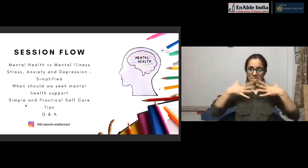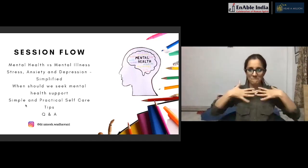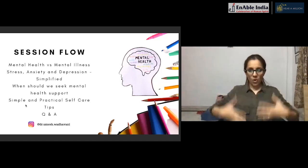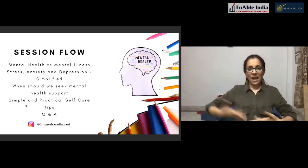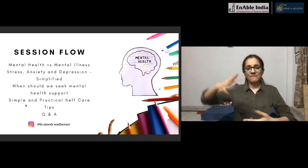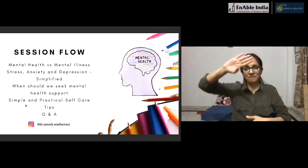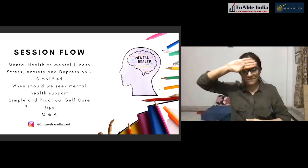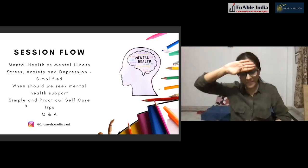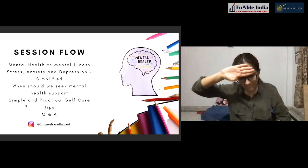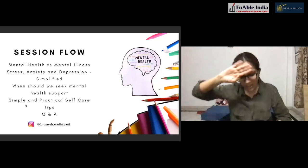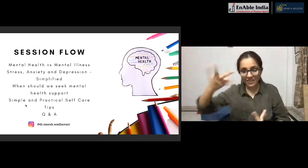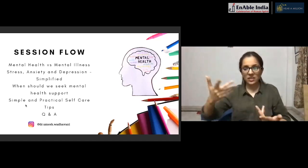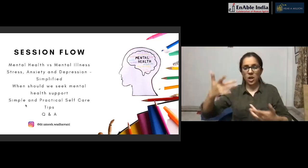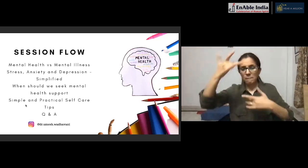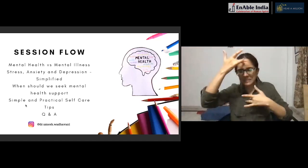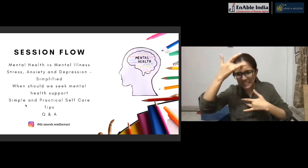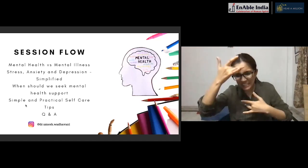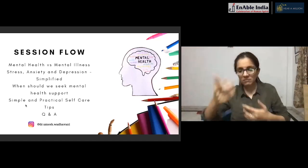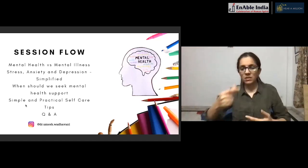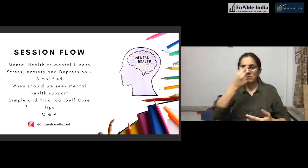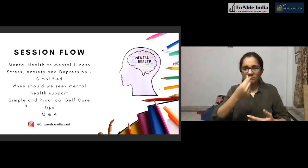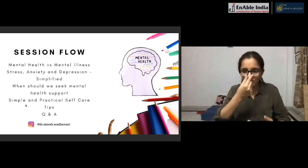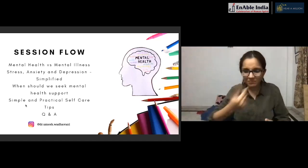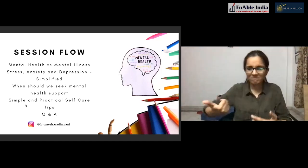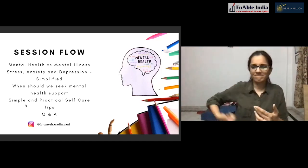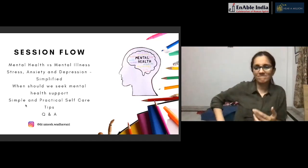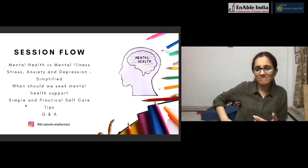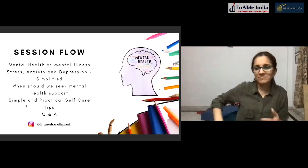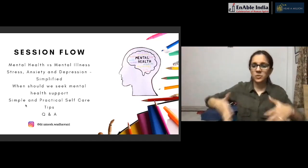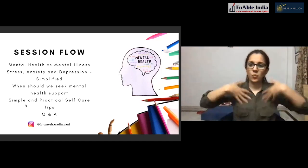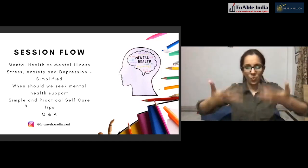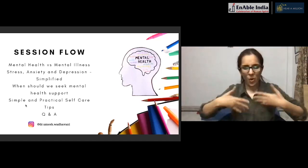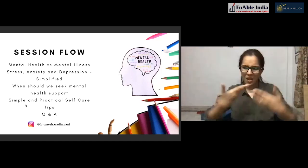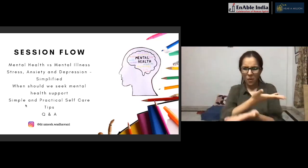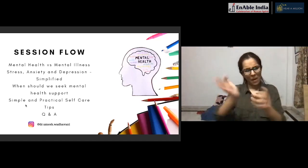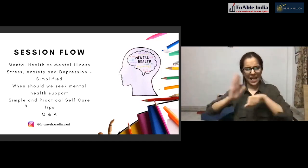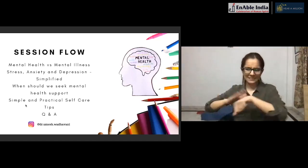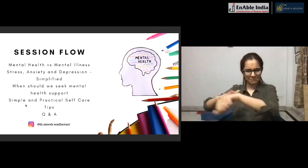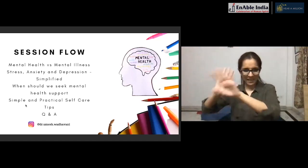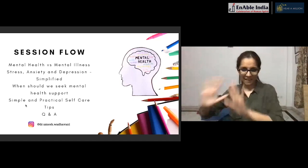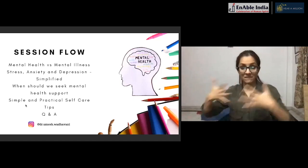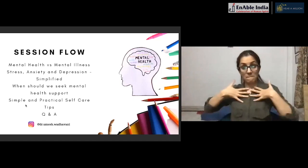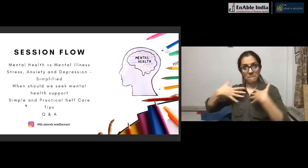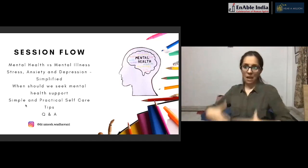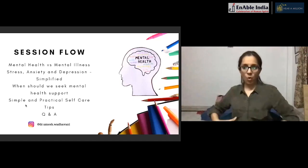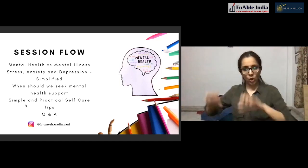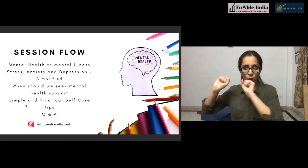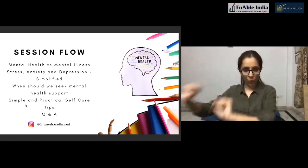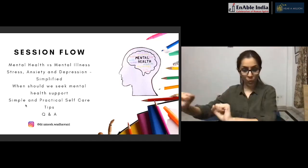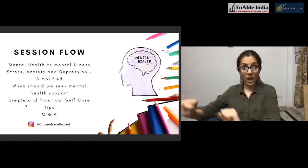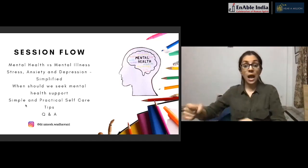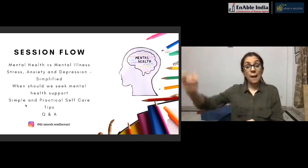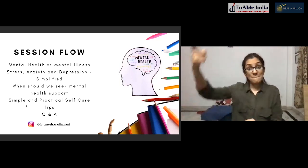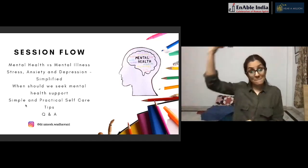fever, headache, body ache, diarrhea, vomiting, and something along that line. We spoke about physics. In the same way,